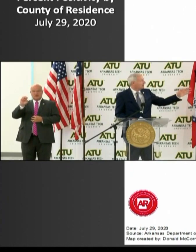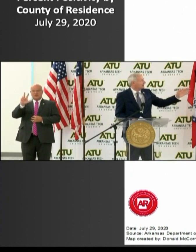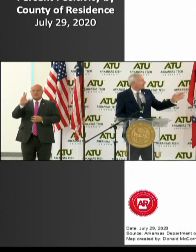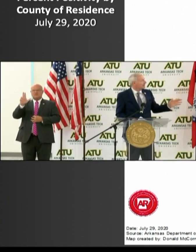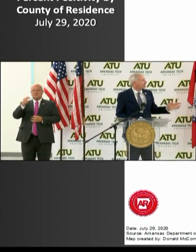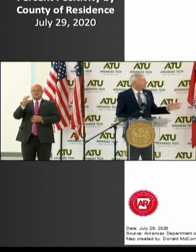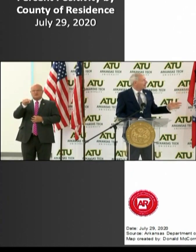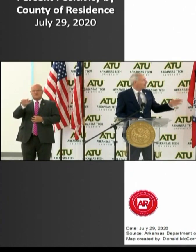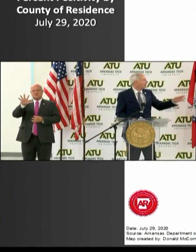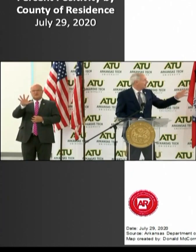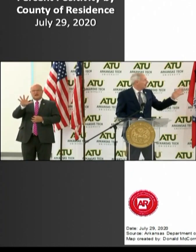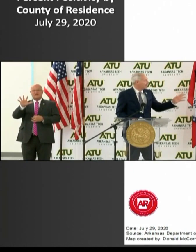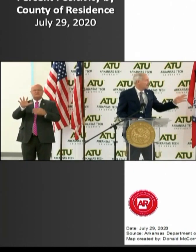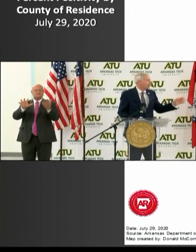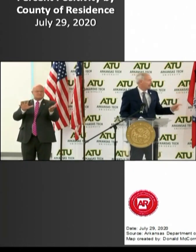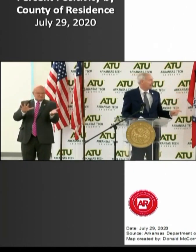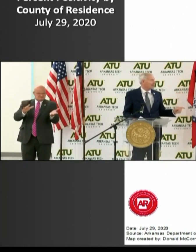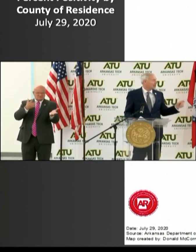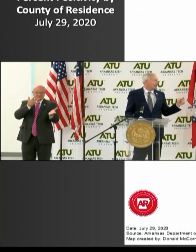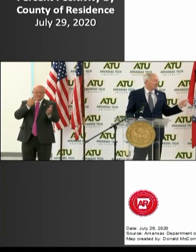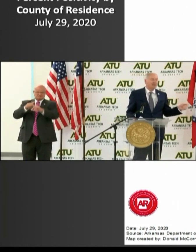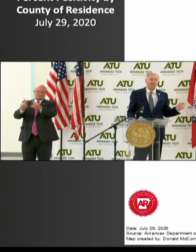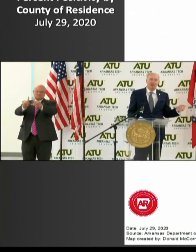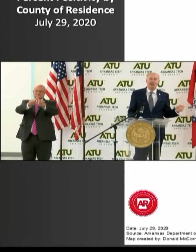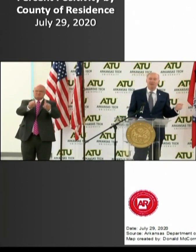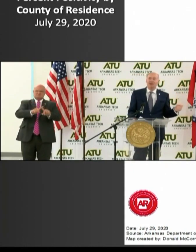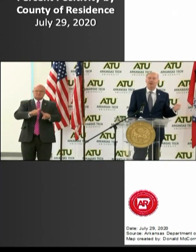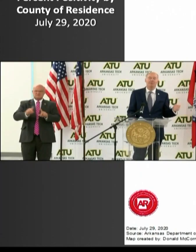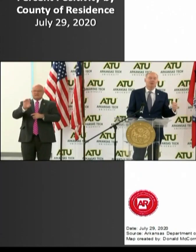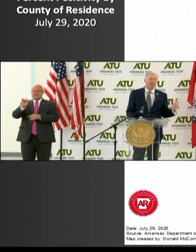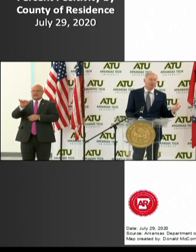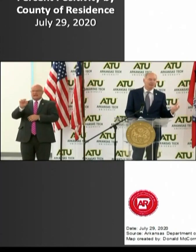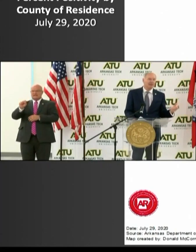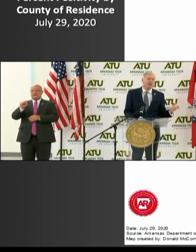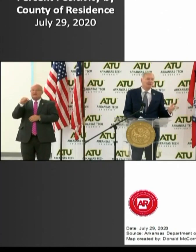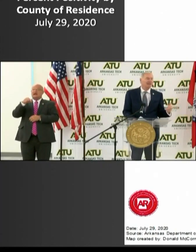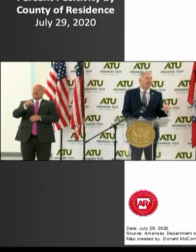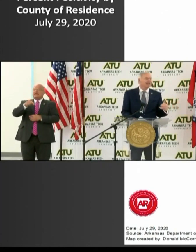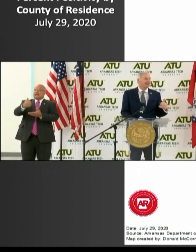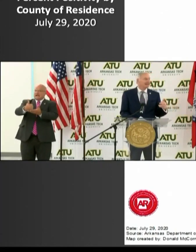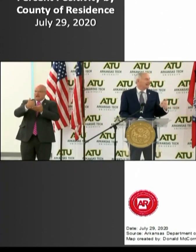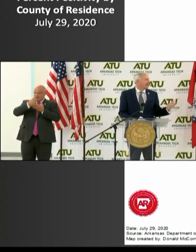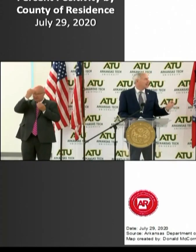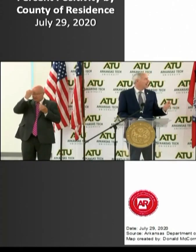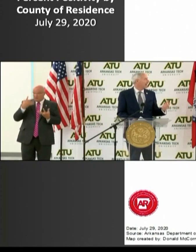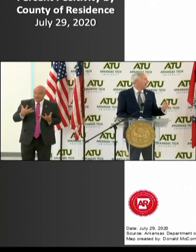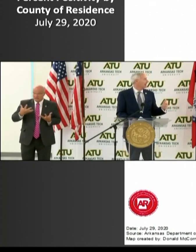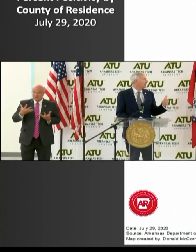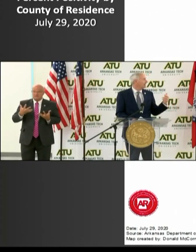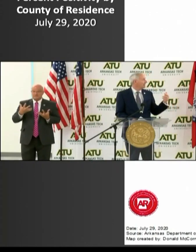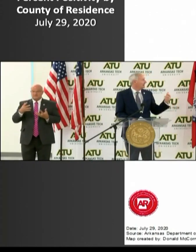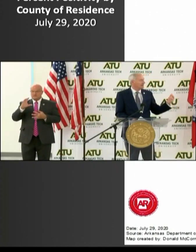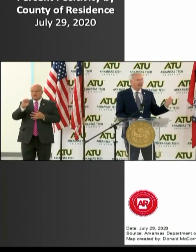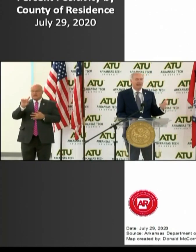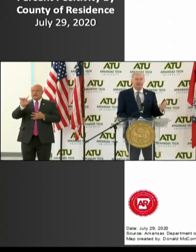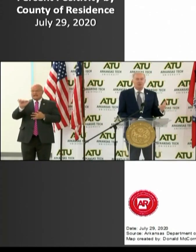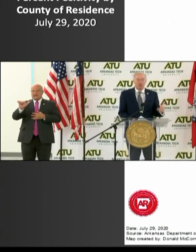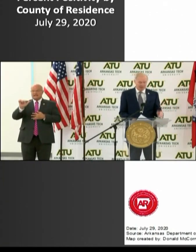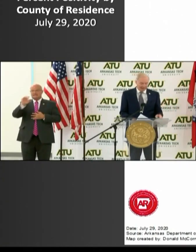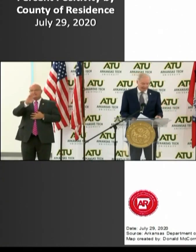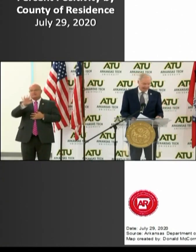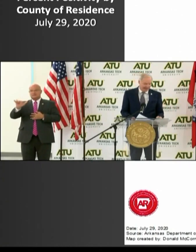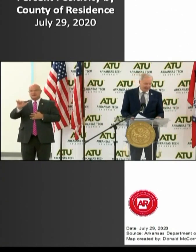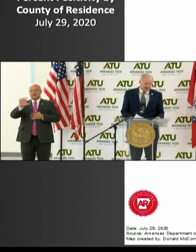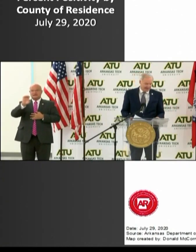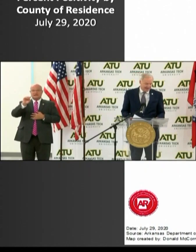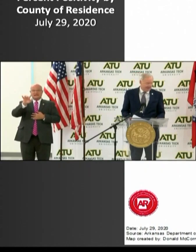So you get the flavor for the different counties, but this is very, very helpful information, county by county, in the last